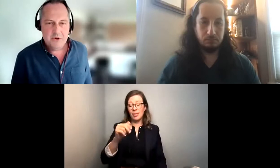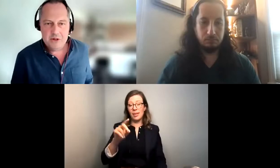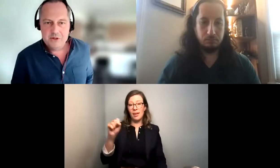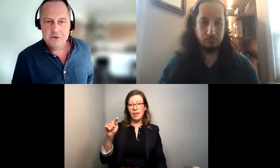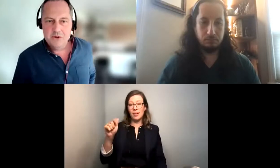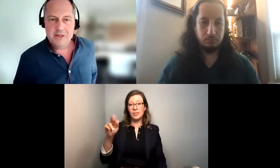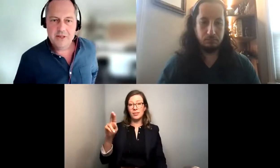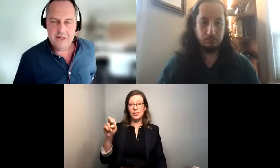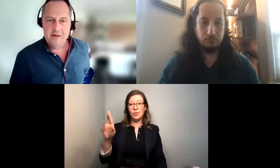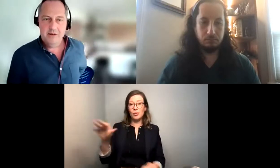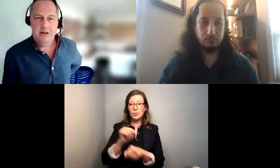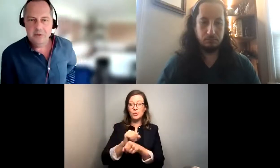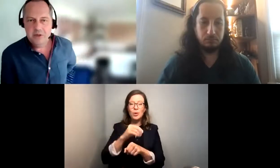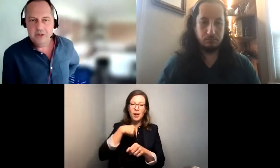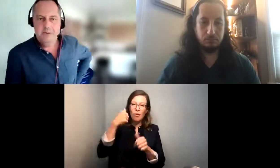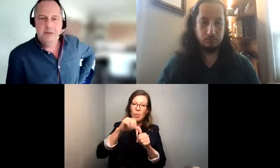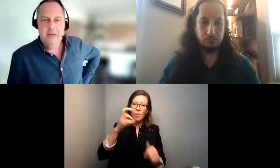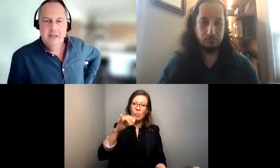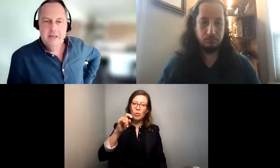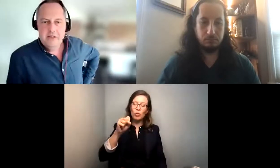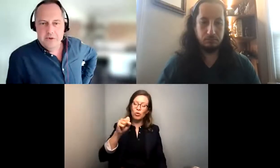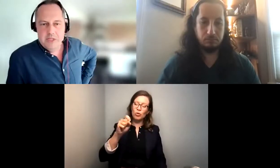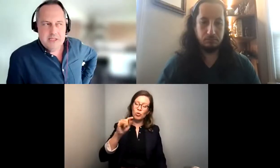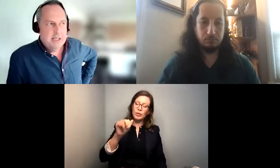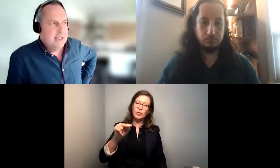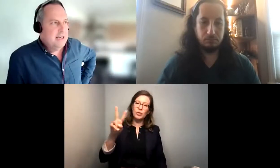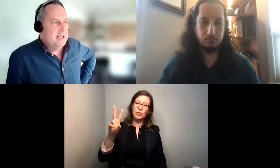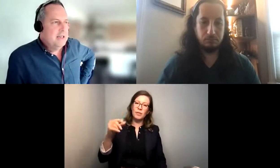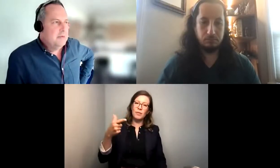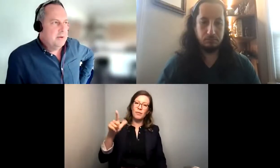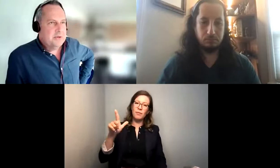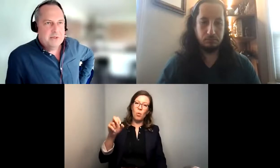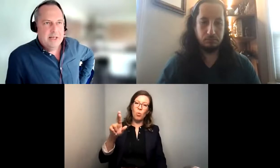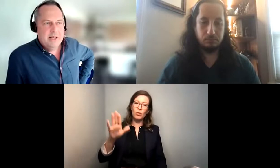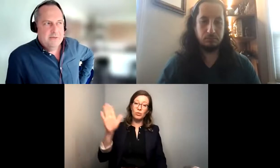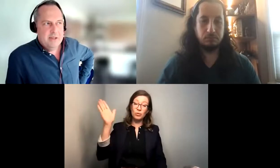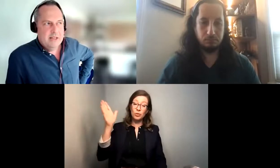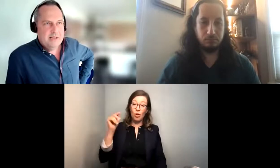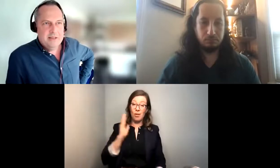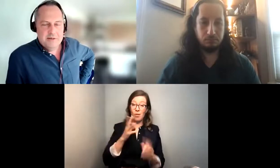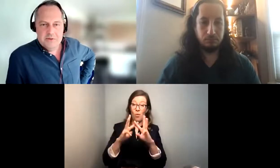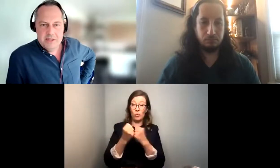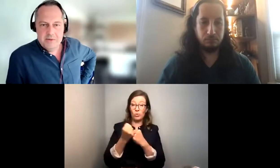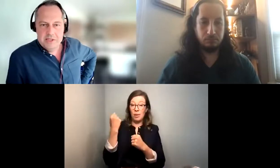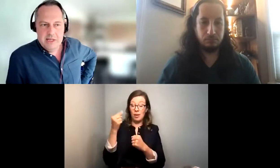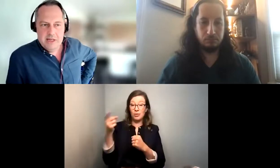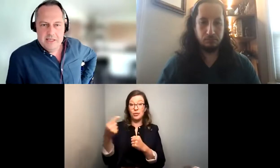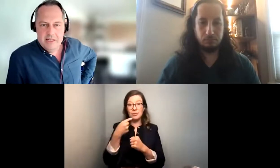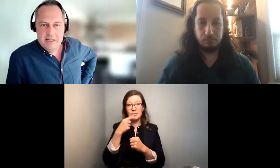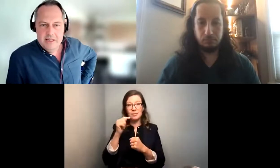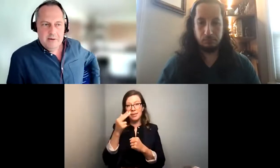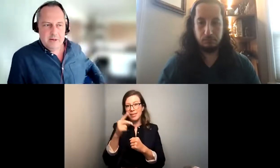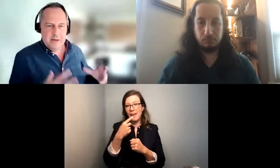Christian Vogler's talk at our workshop at conference last year, where he was sort of saying that even Thad, you know, sort of said that was a silly